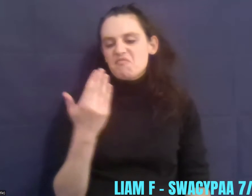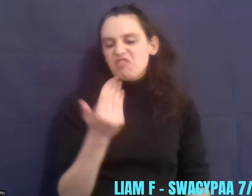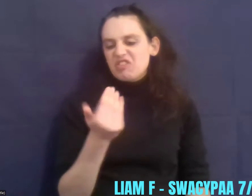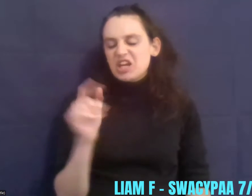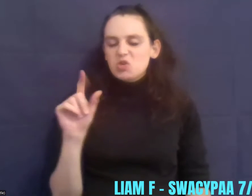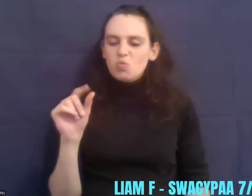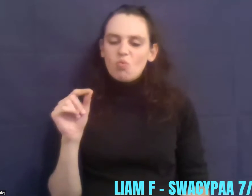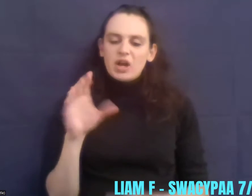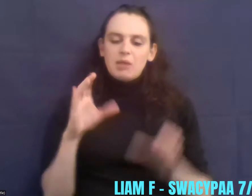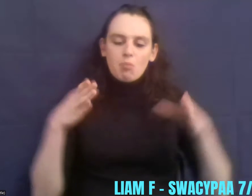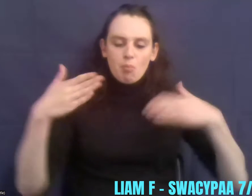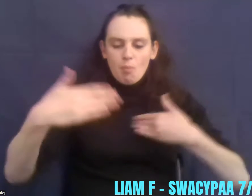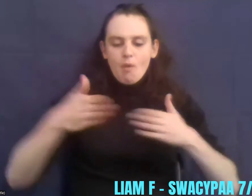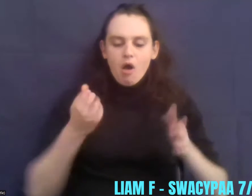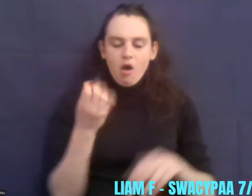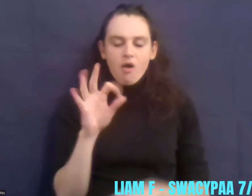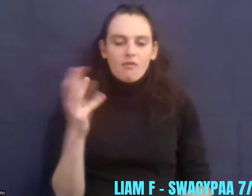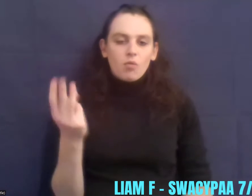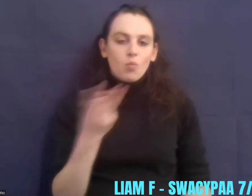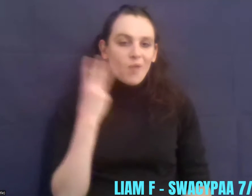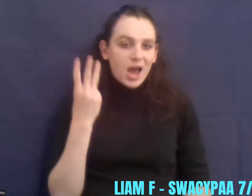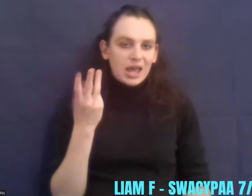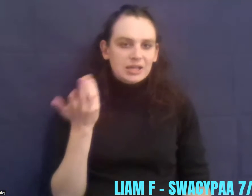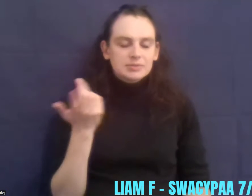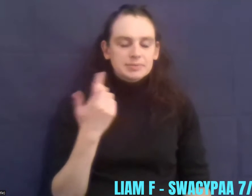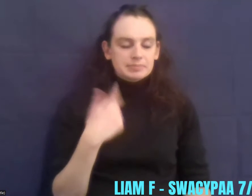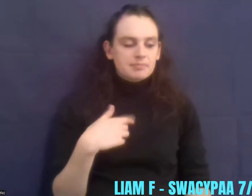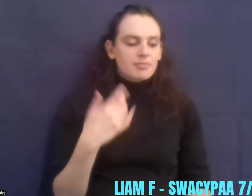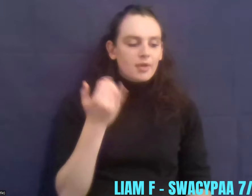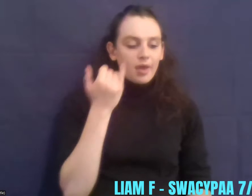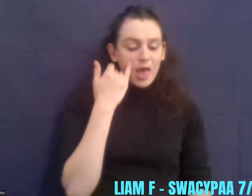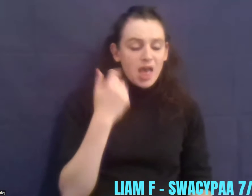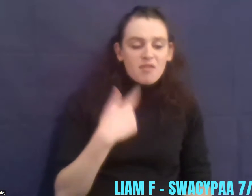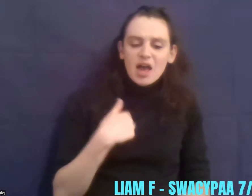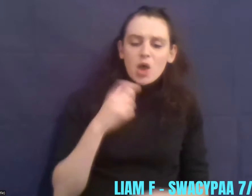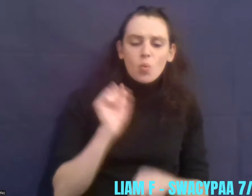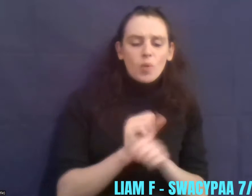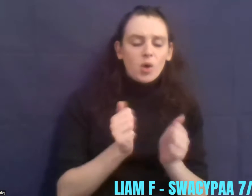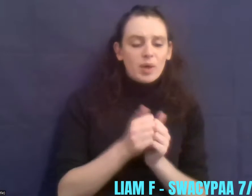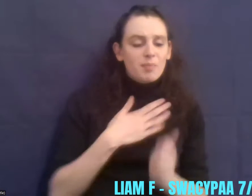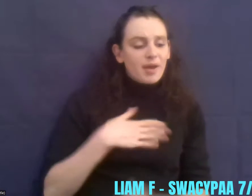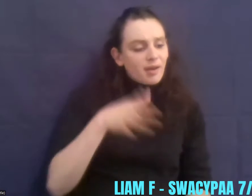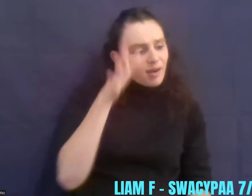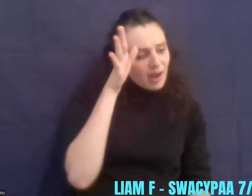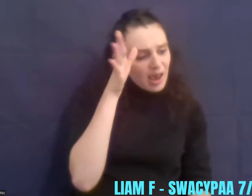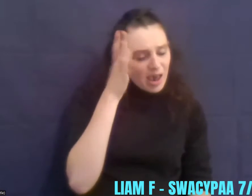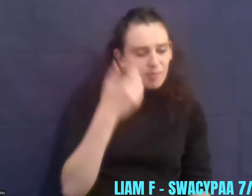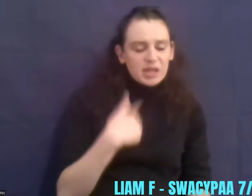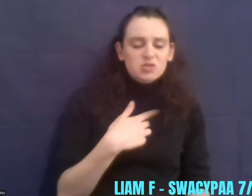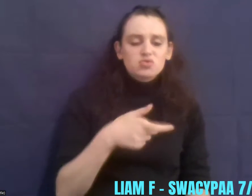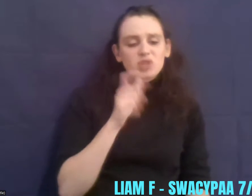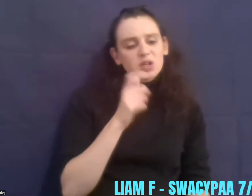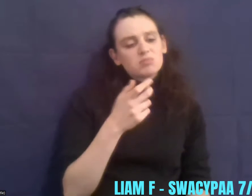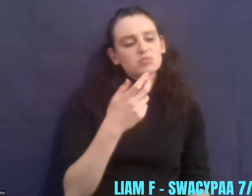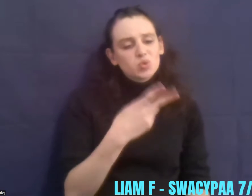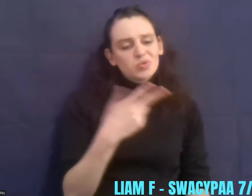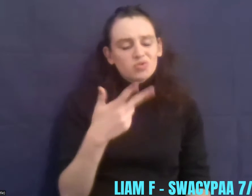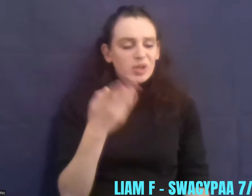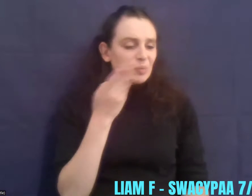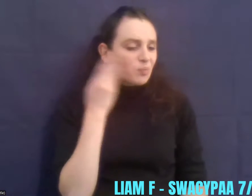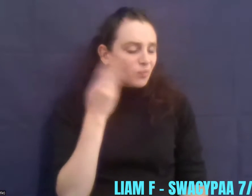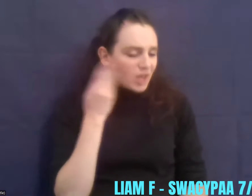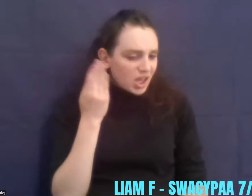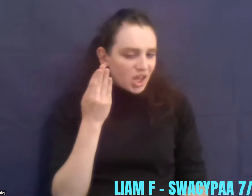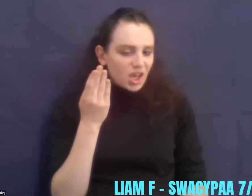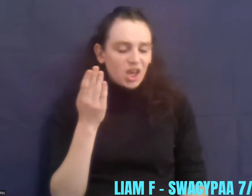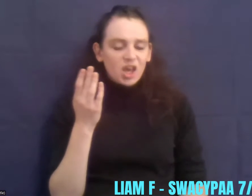I was working with my dad, I might be drinking a few beers at his bike shop in the afternoon, cocktail hour with mom and dad at 5 o'clock, bottle of